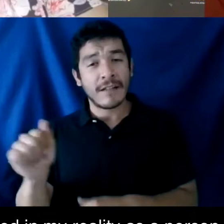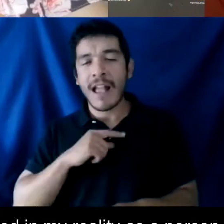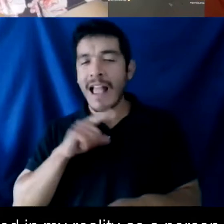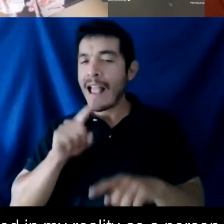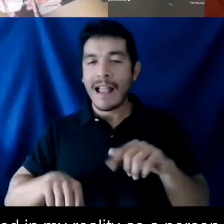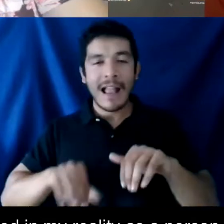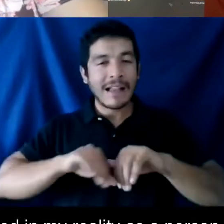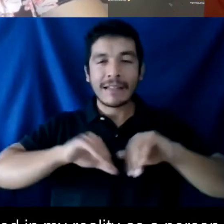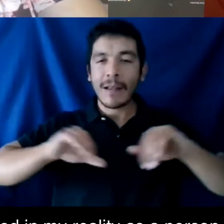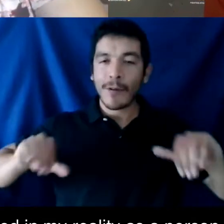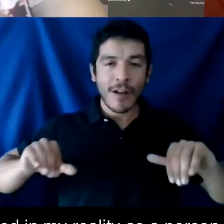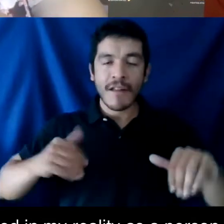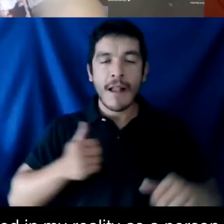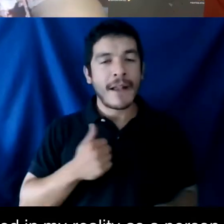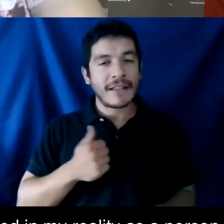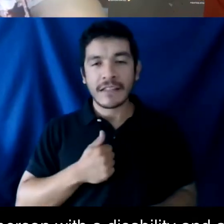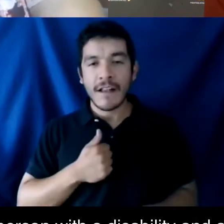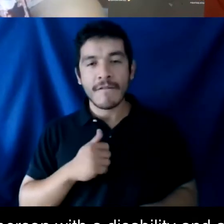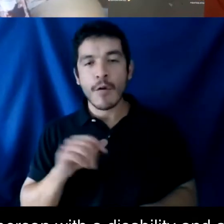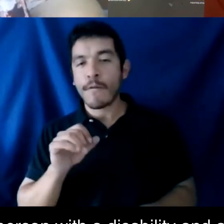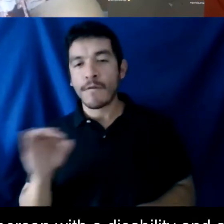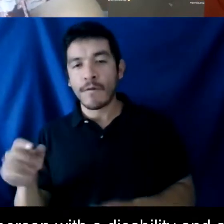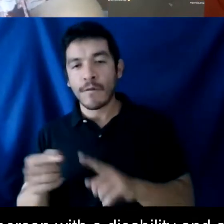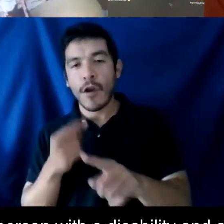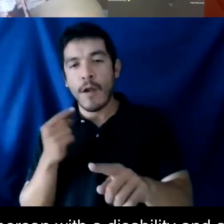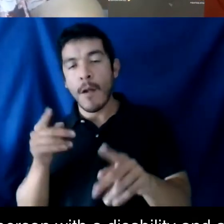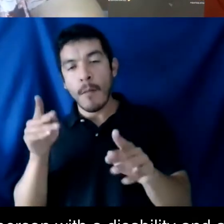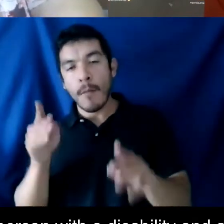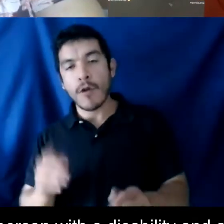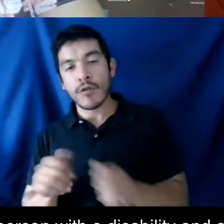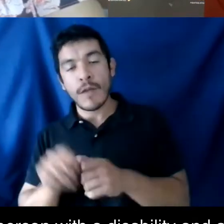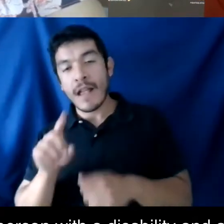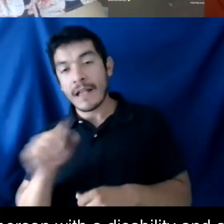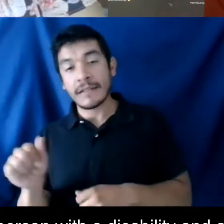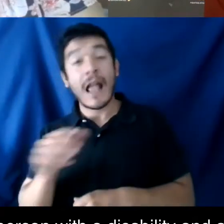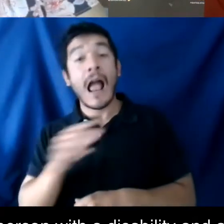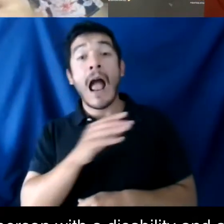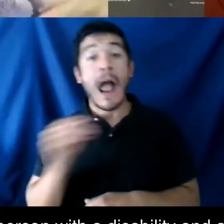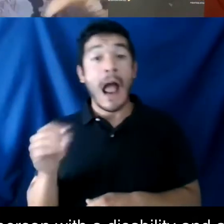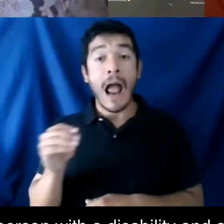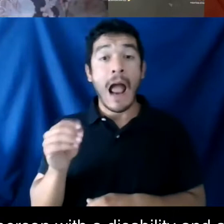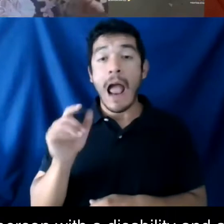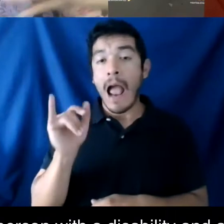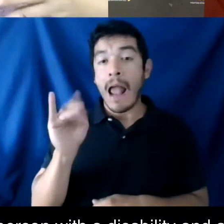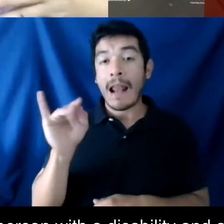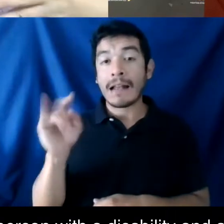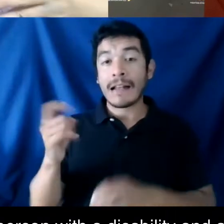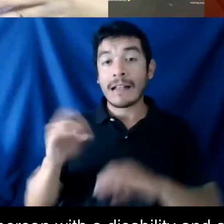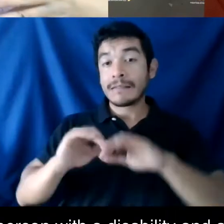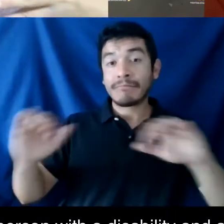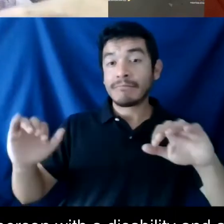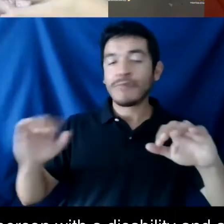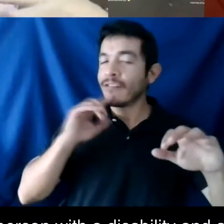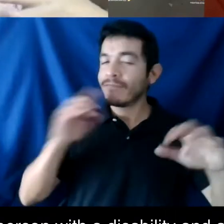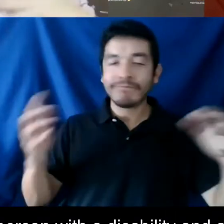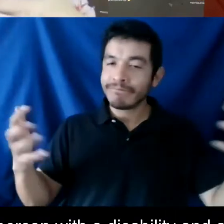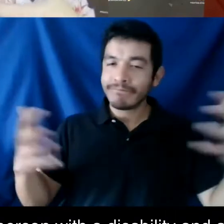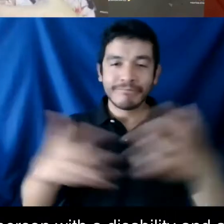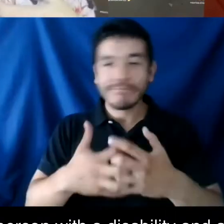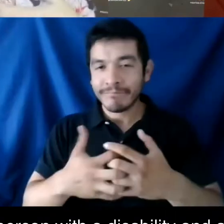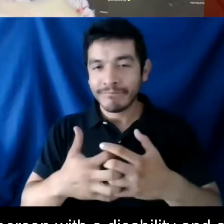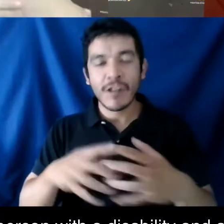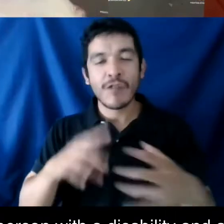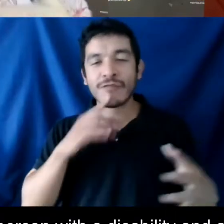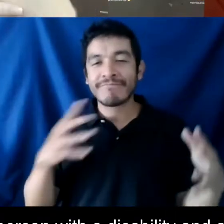separate myself from being a person with a disability and the Latina. It's together. It